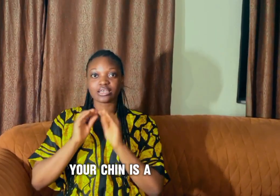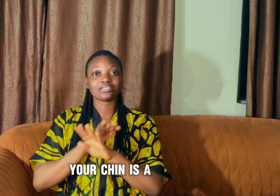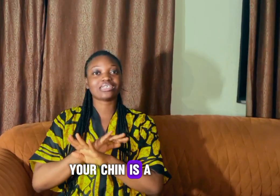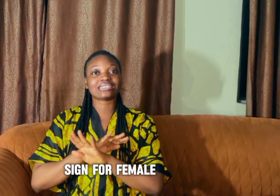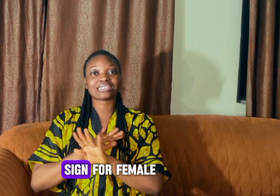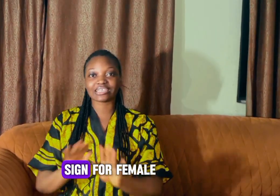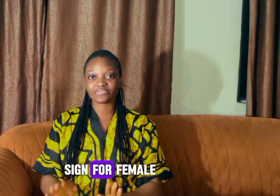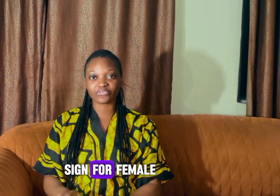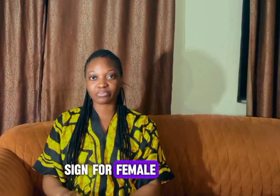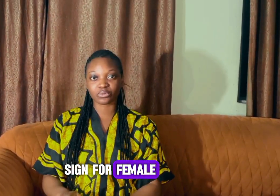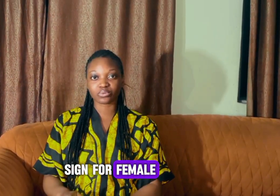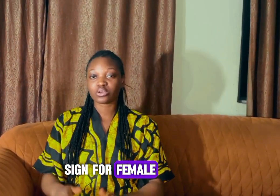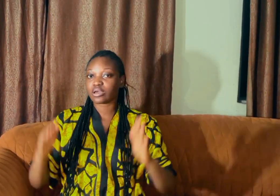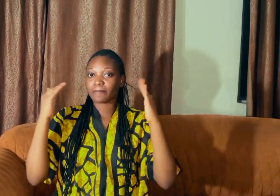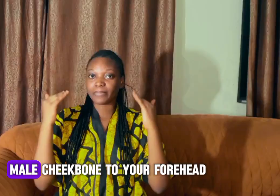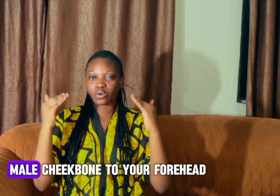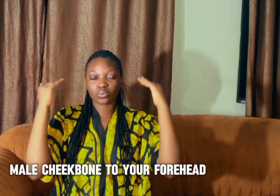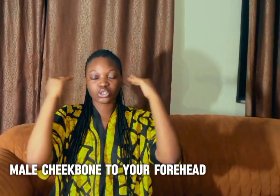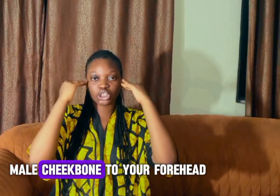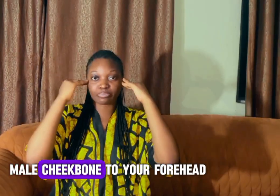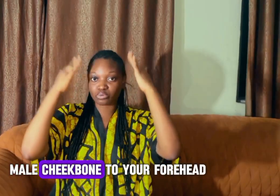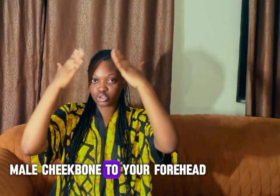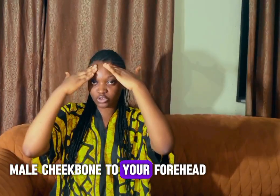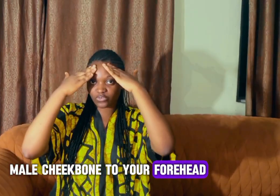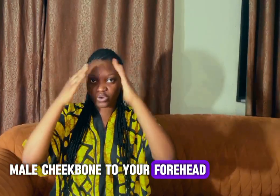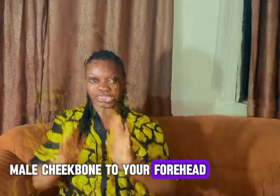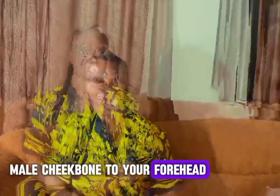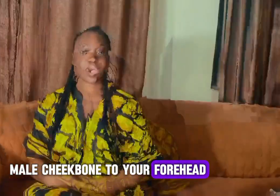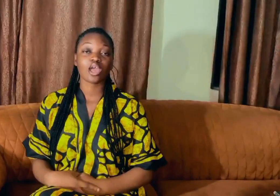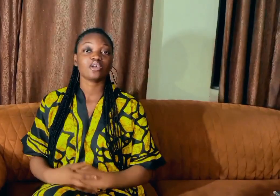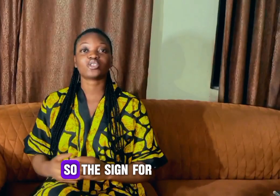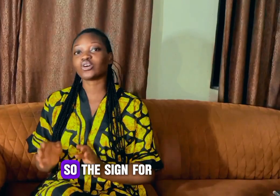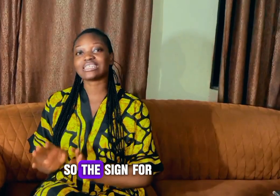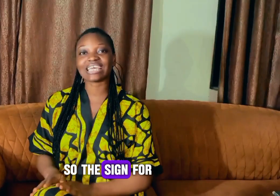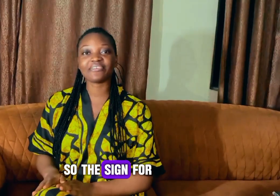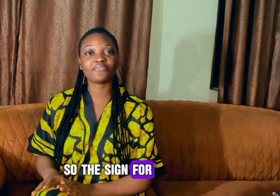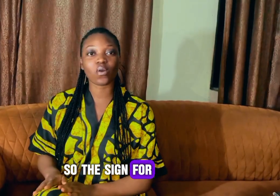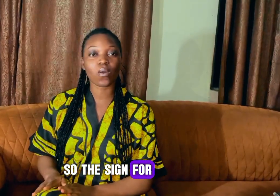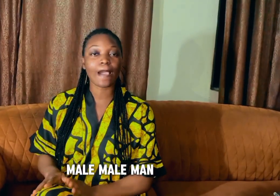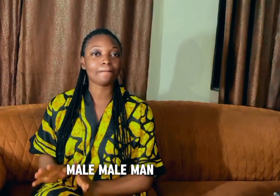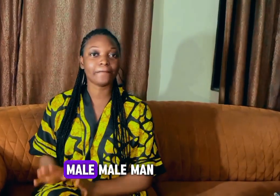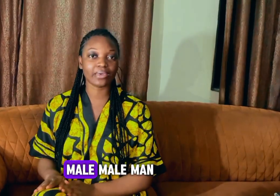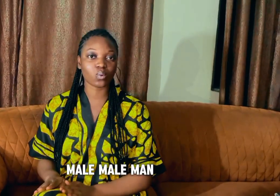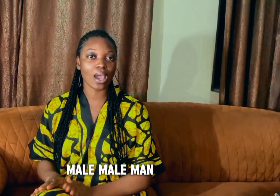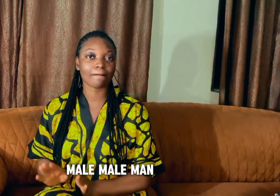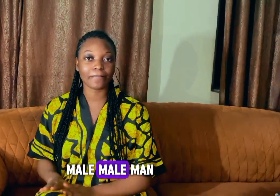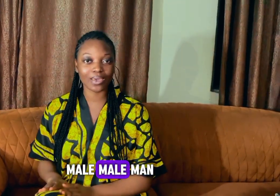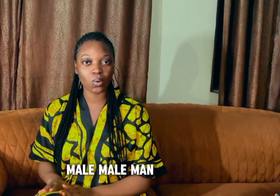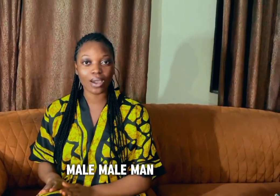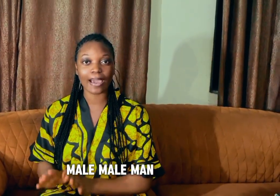is that signs for female. Male, cheekbone to your forehead. So the sign for male,